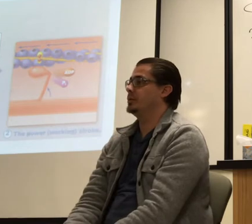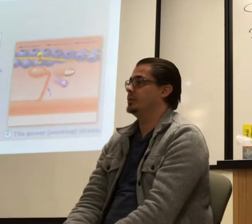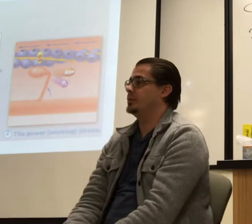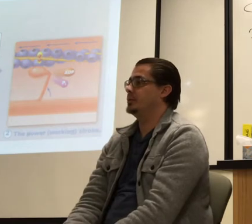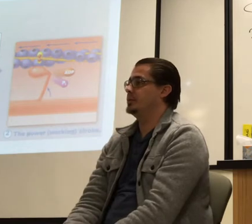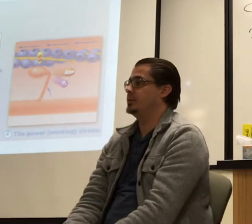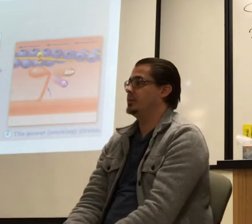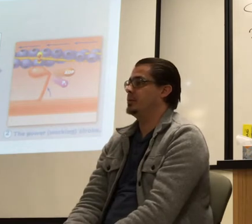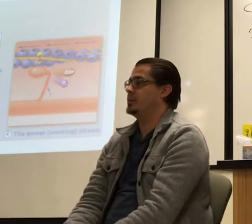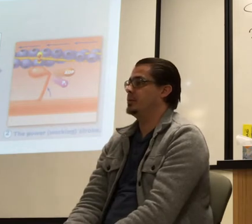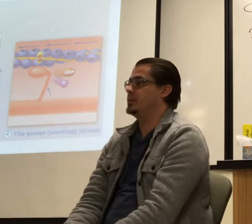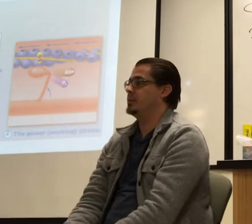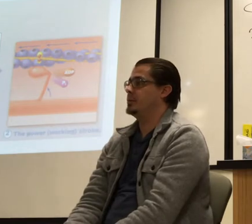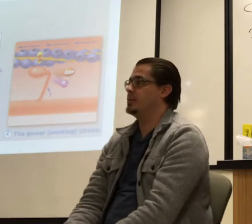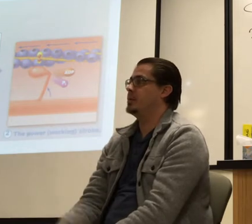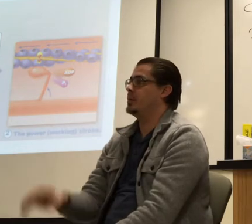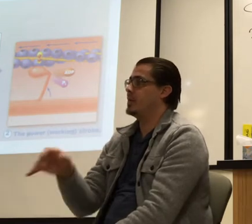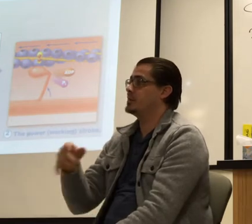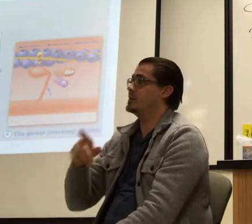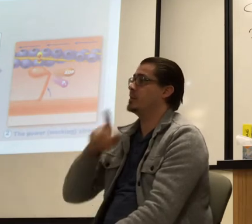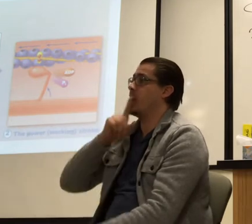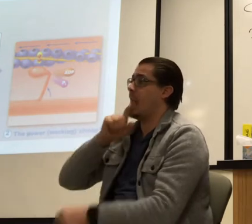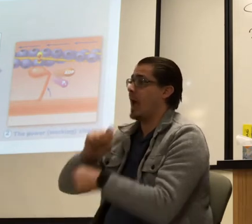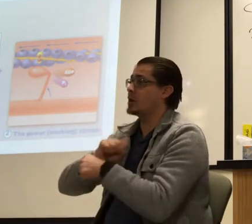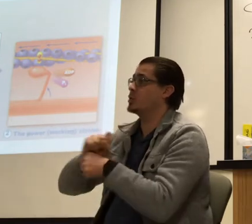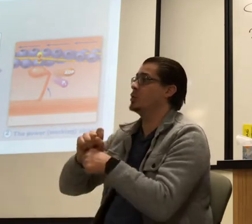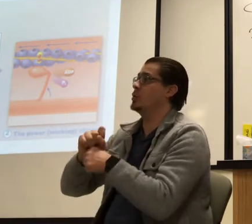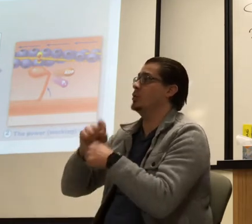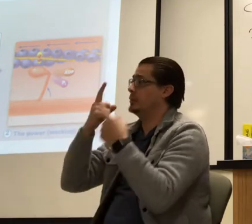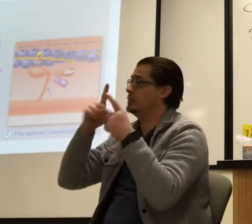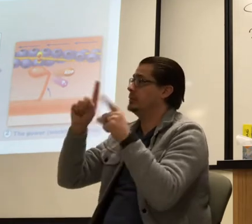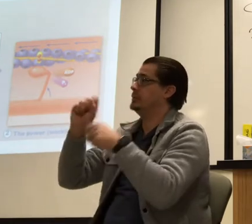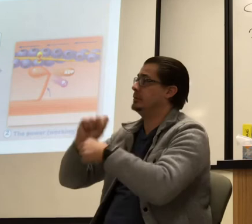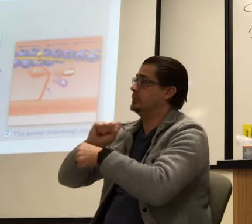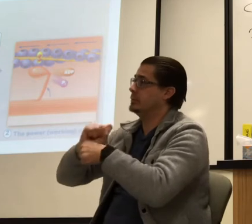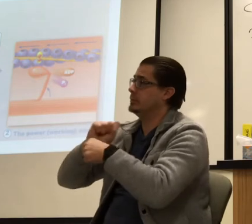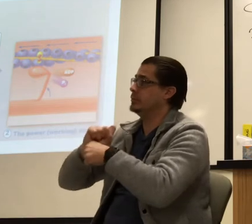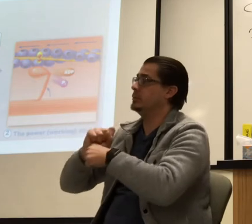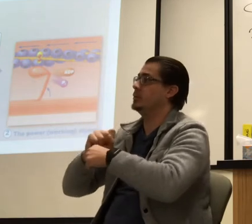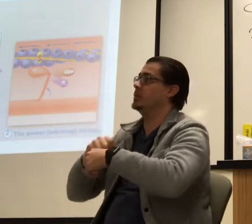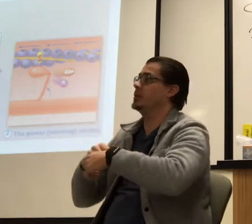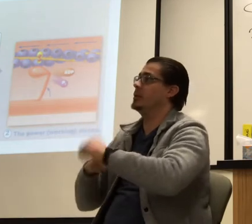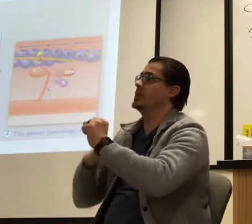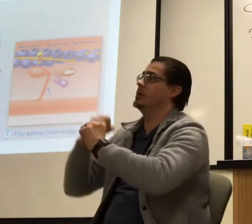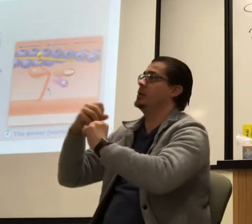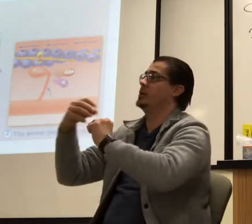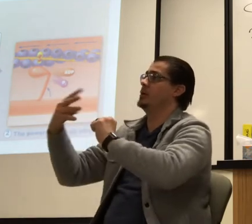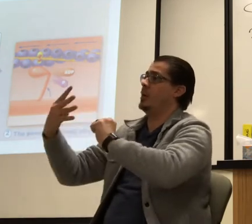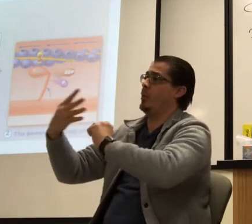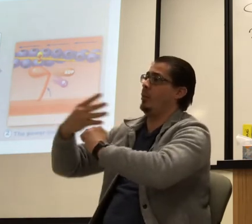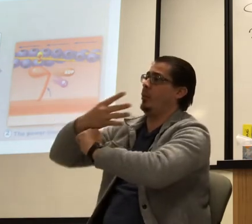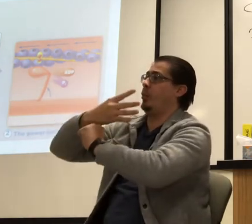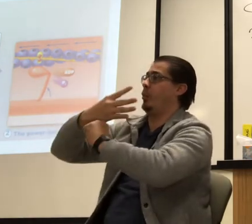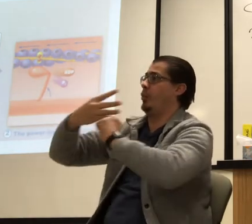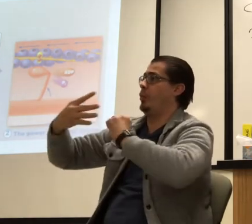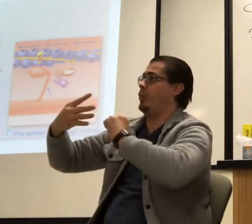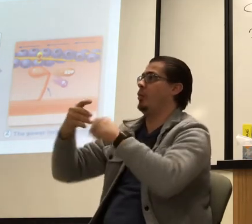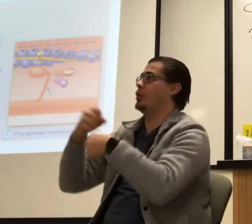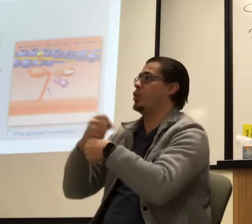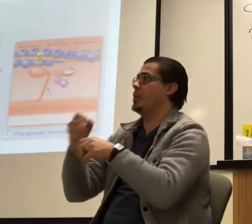The exclamation point is the mechanical work. You're pulling the filaments past each other and you're generating tension.